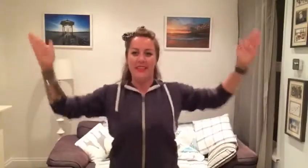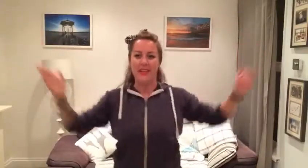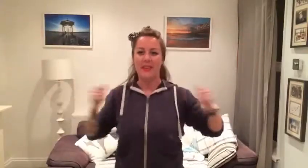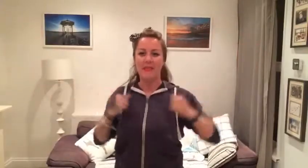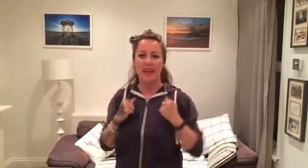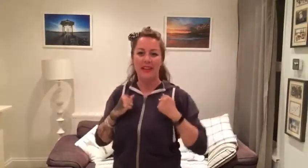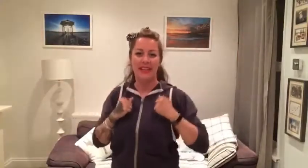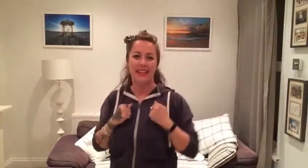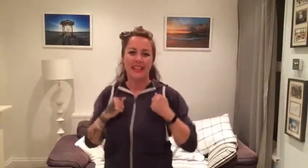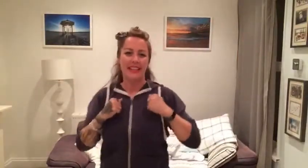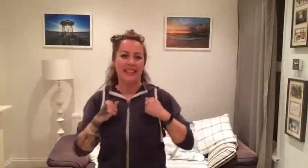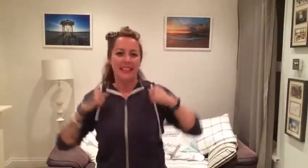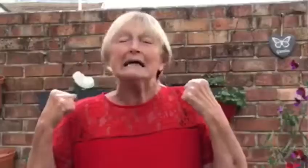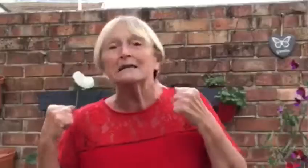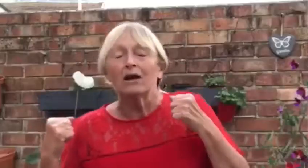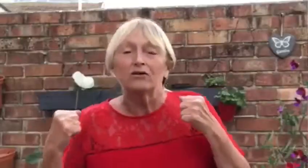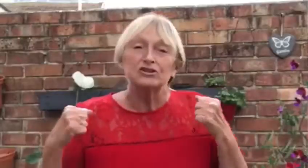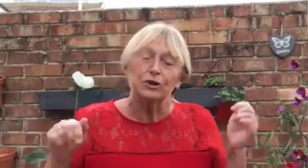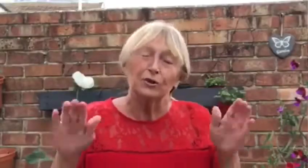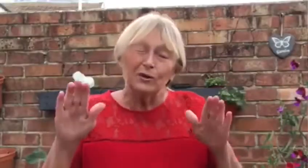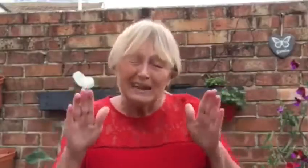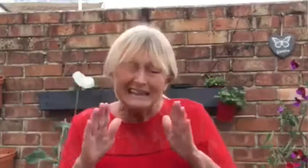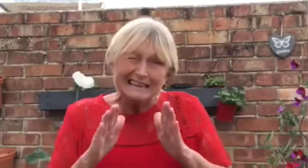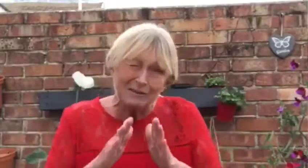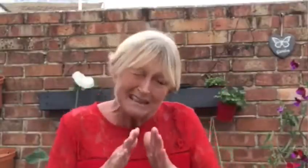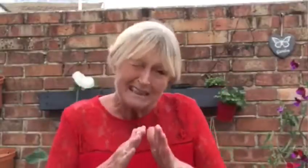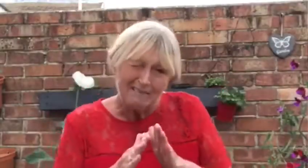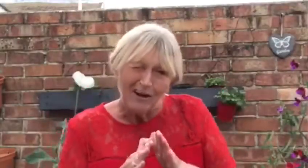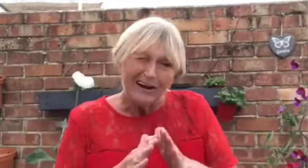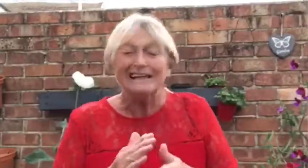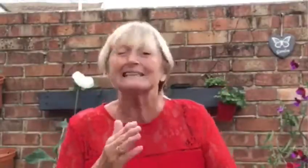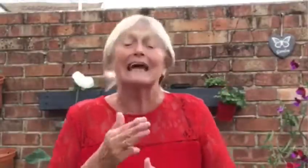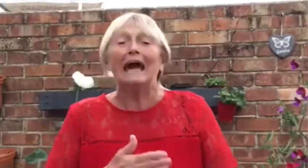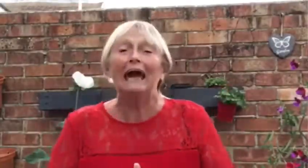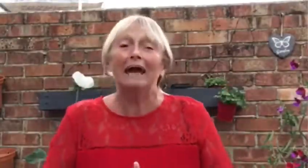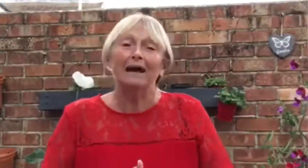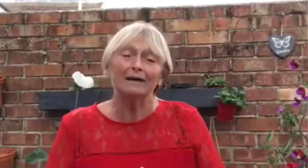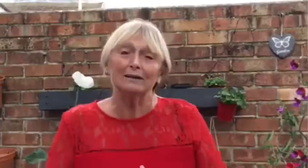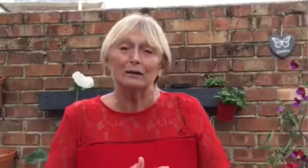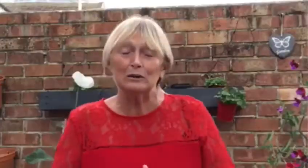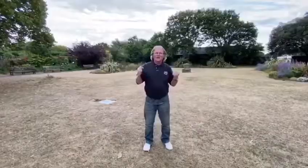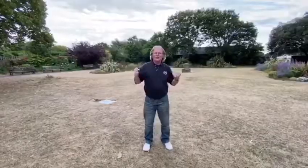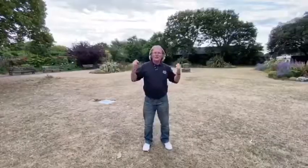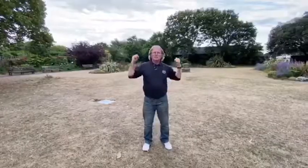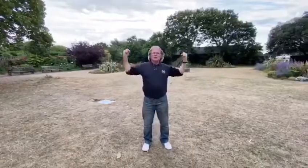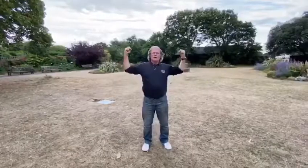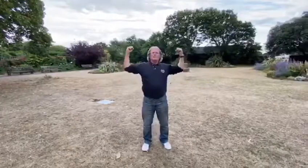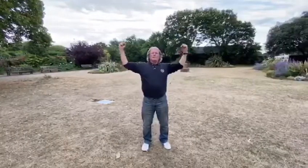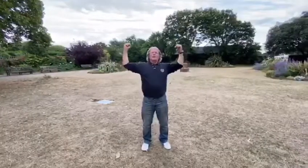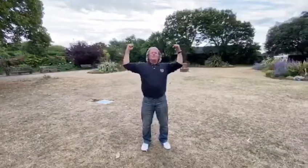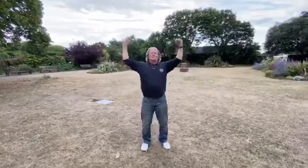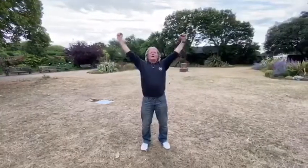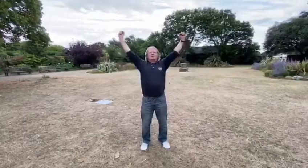-ha